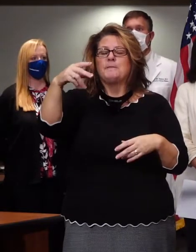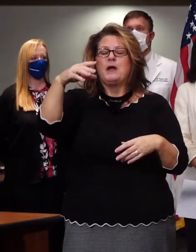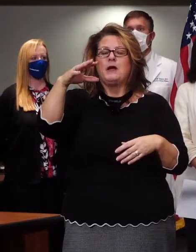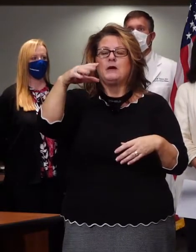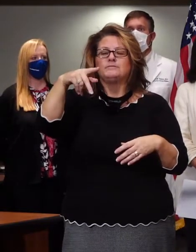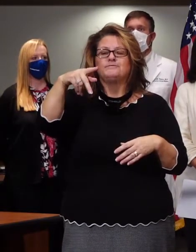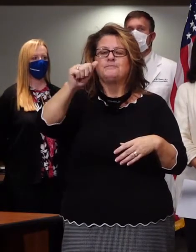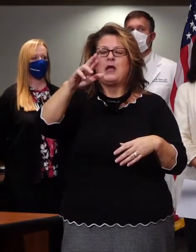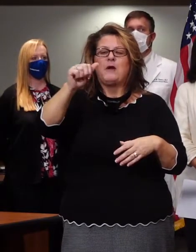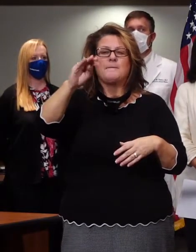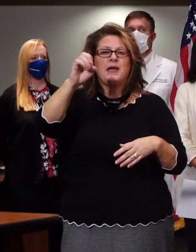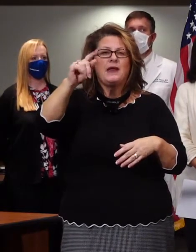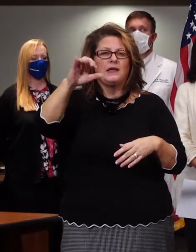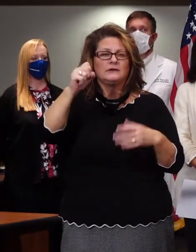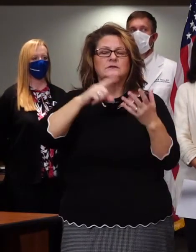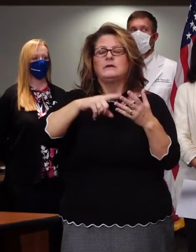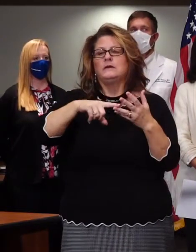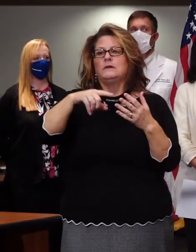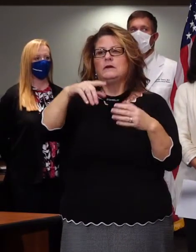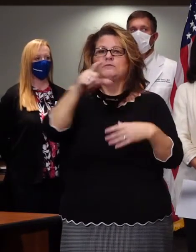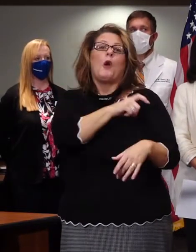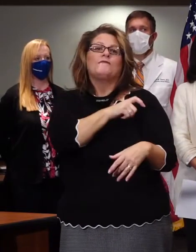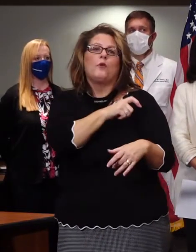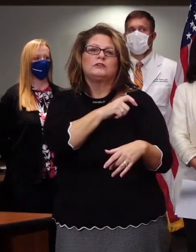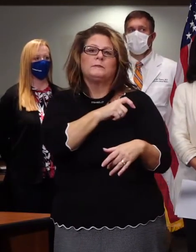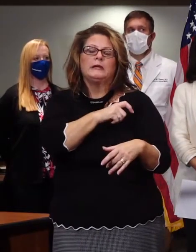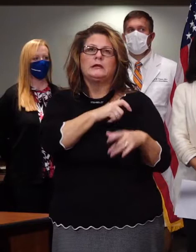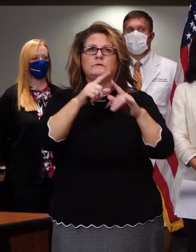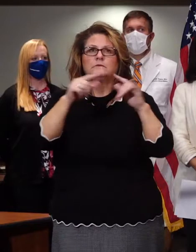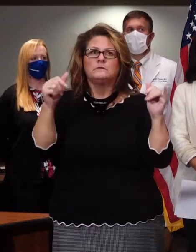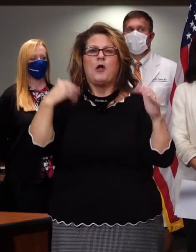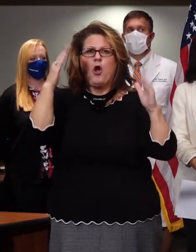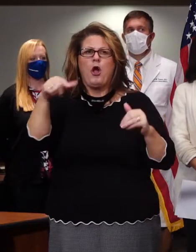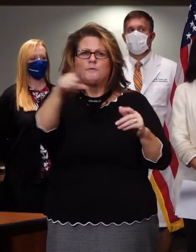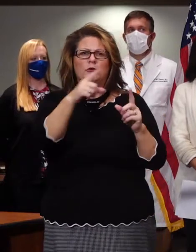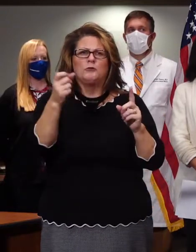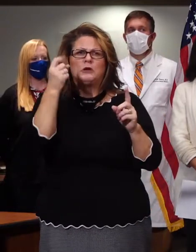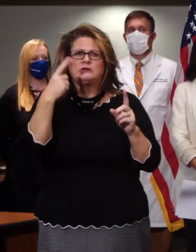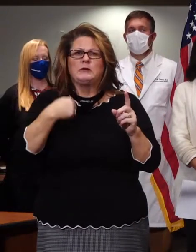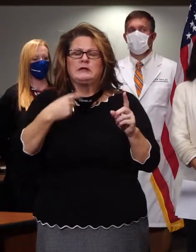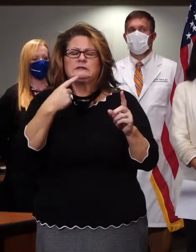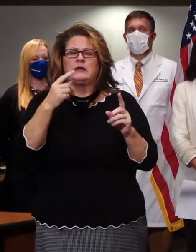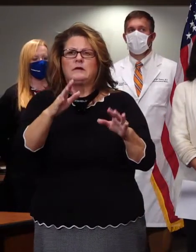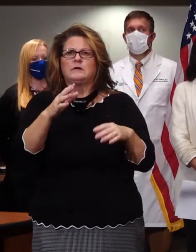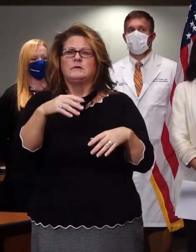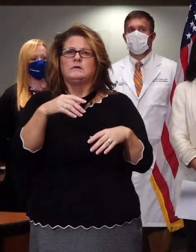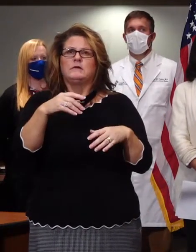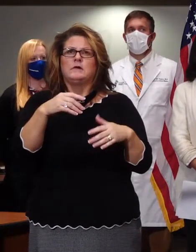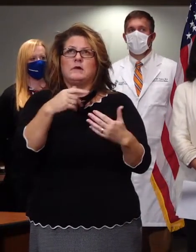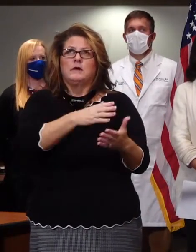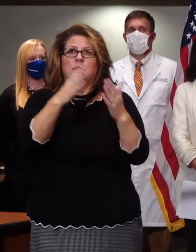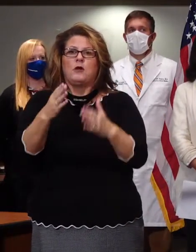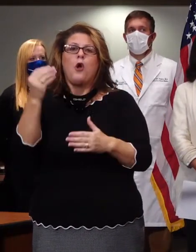fire, and law enforcement personnel. I hope that was slow enough for everybody to get it. Also, home